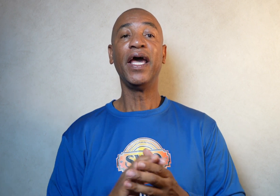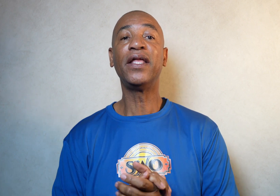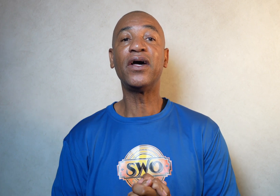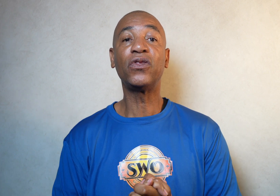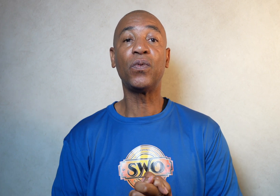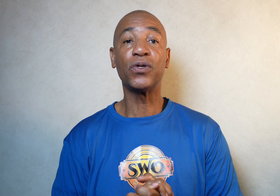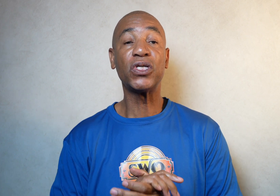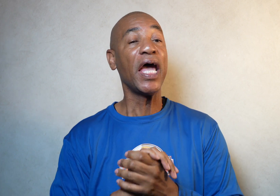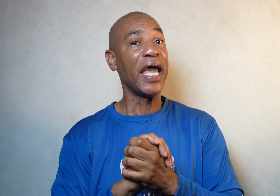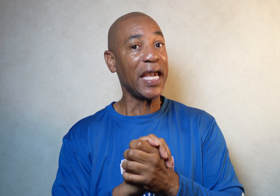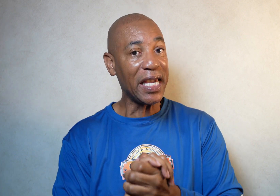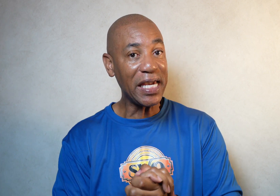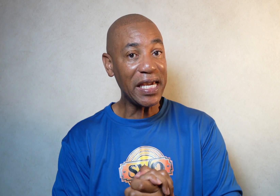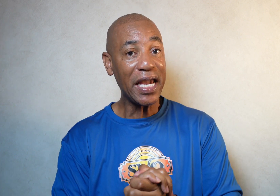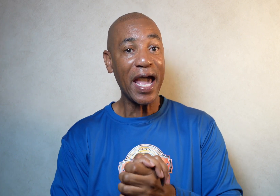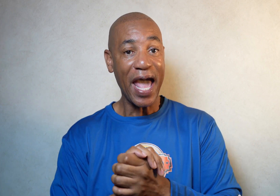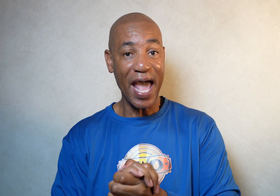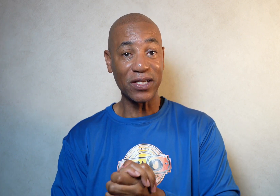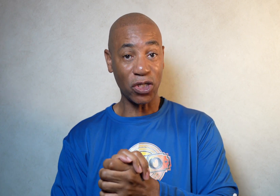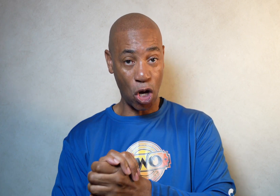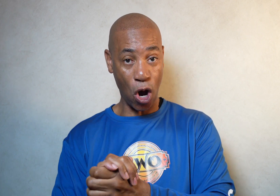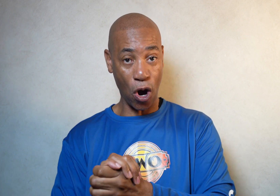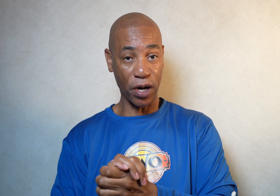In other words, he has a car.